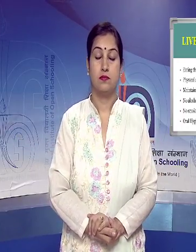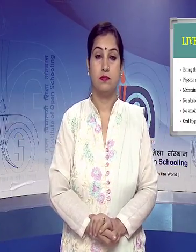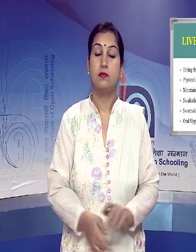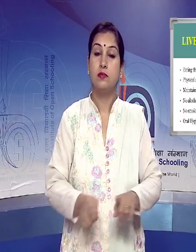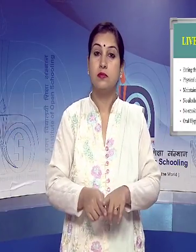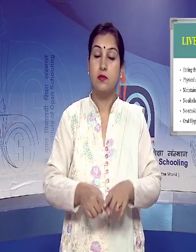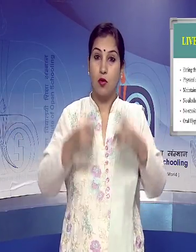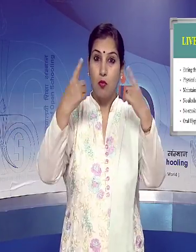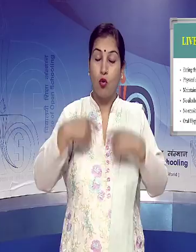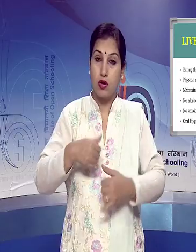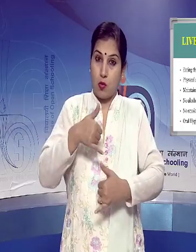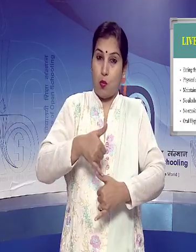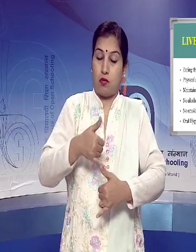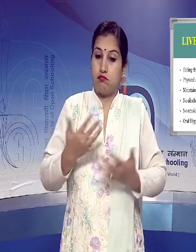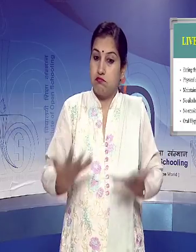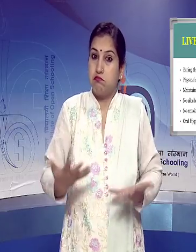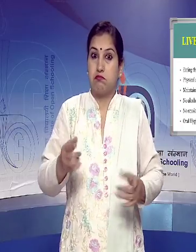Maintaining a healthy body weight.